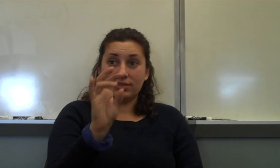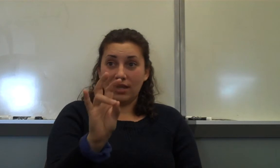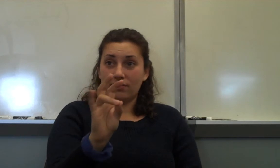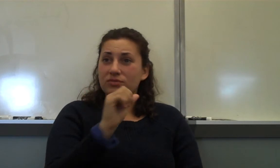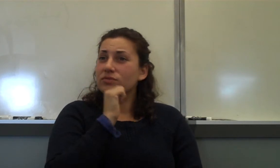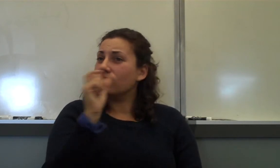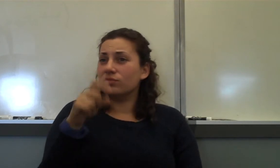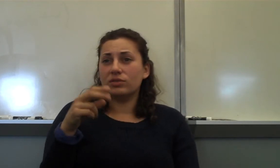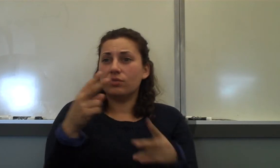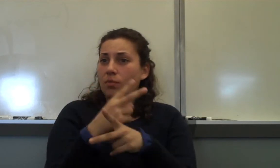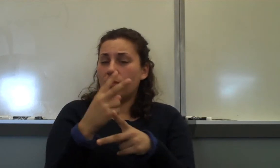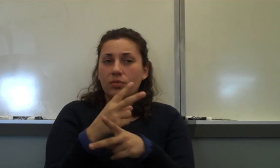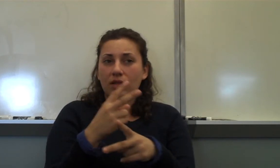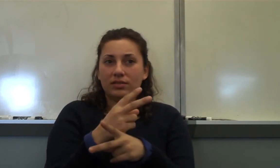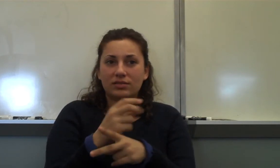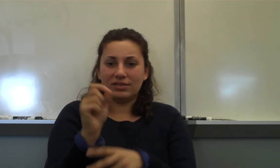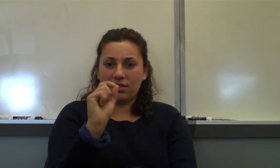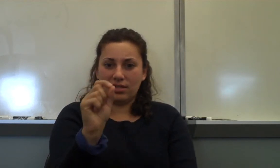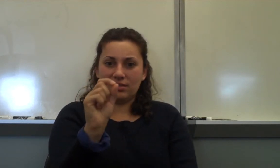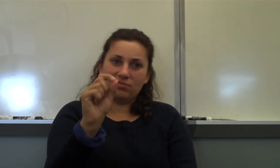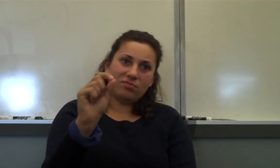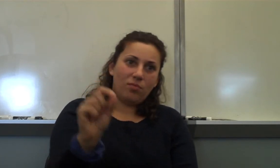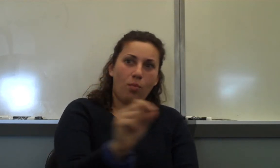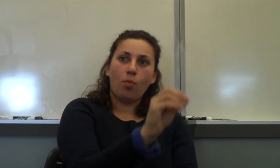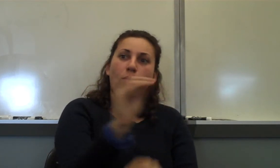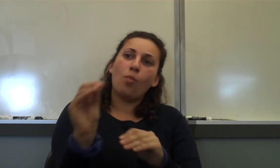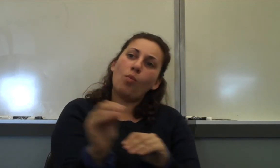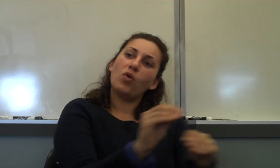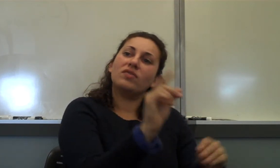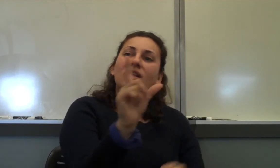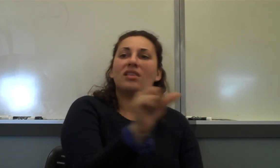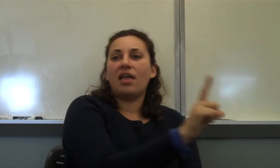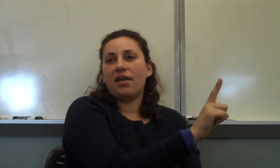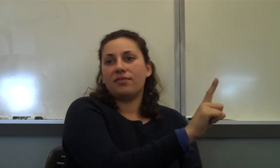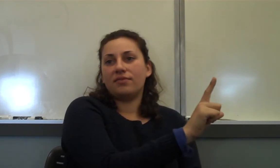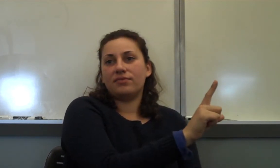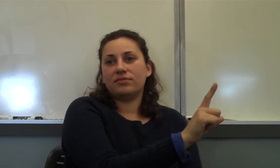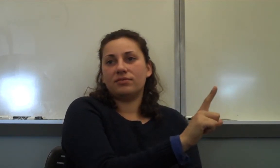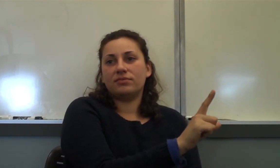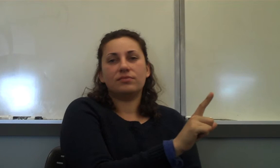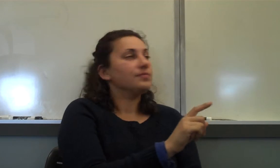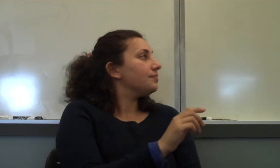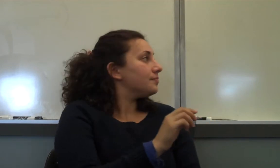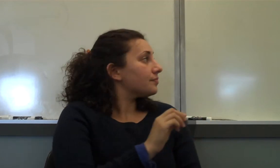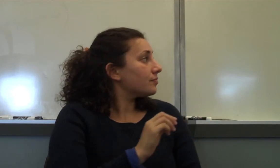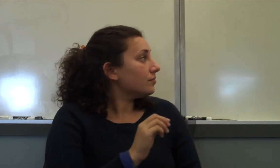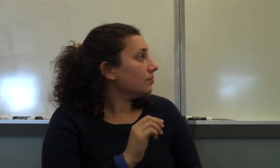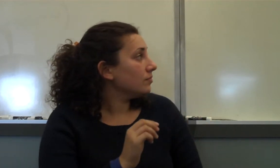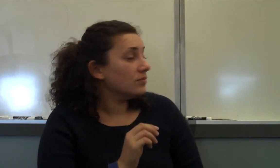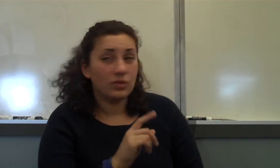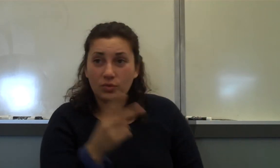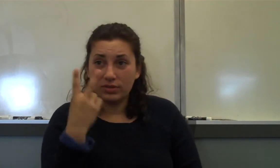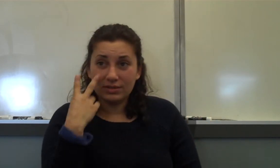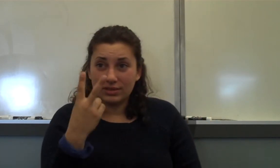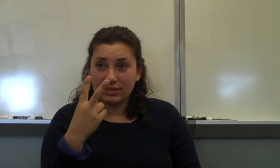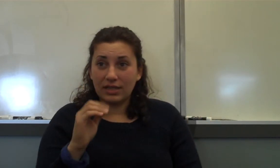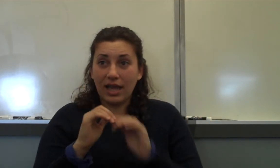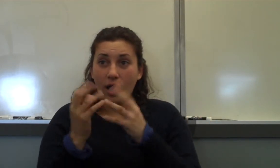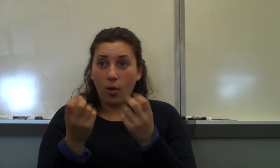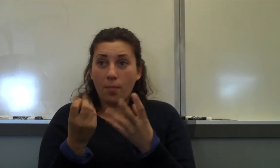Just shift it to the left. The same number of times you have spaces to the right of the decimal point in the power